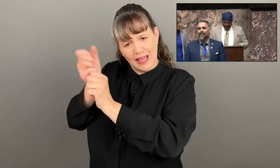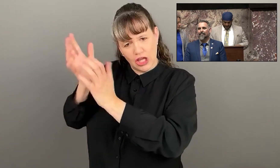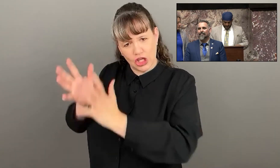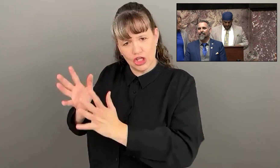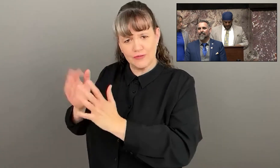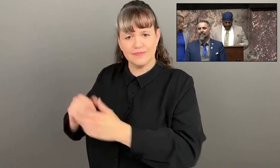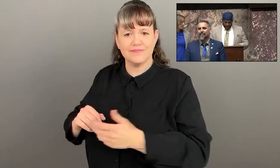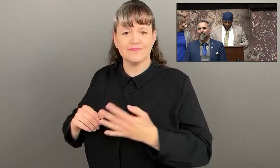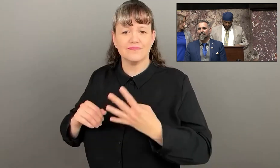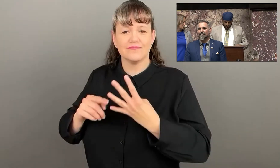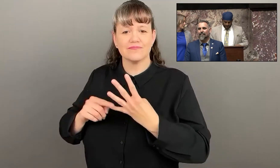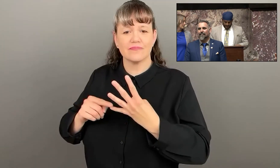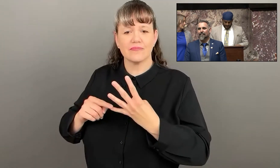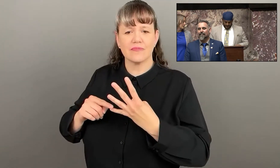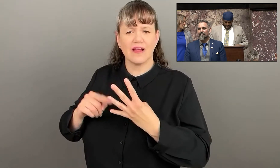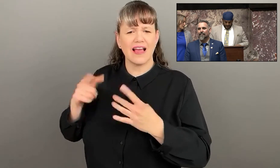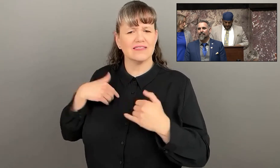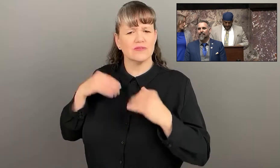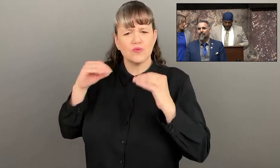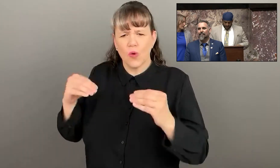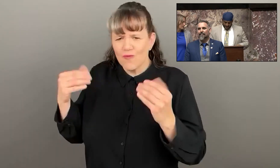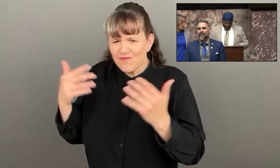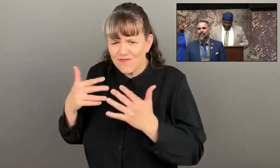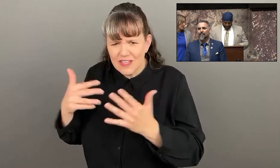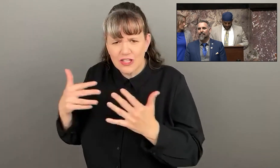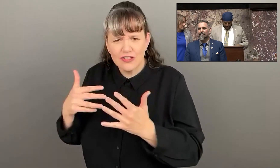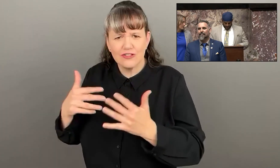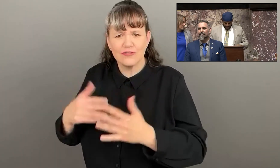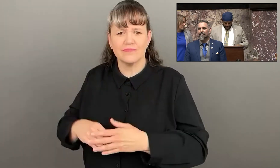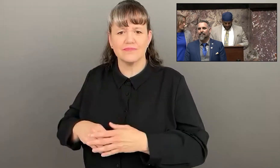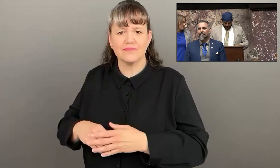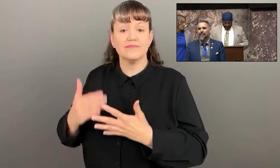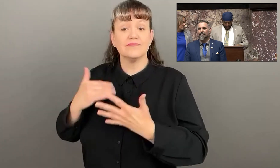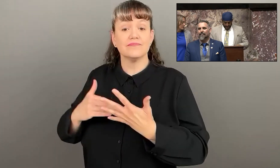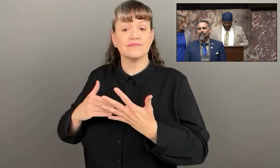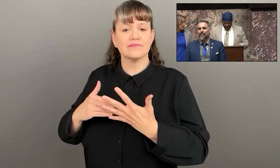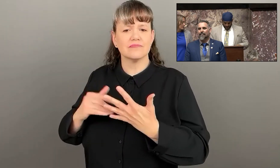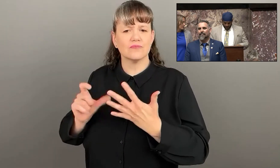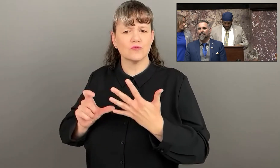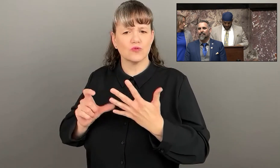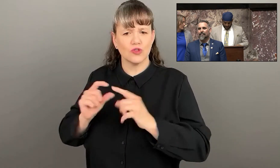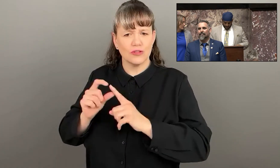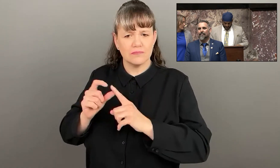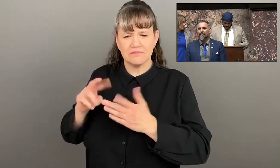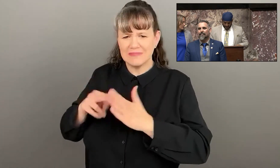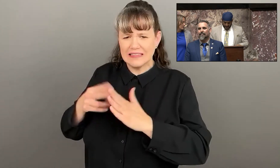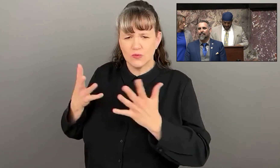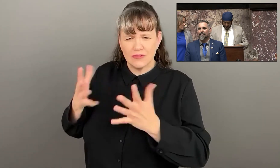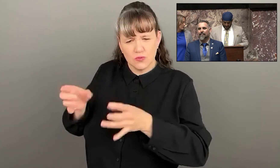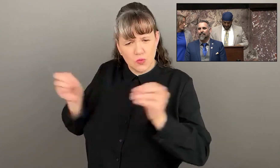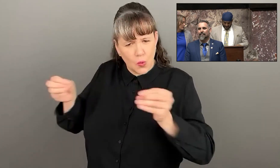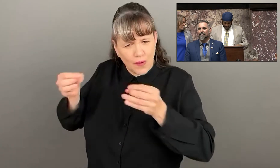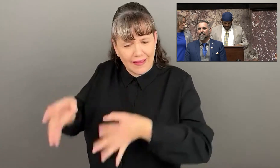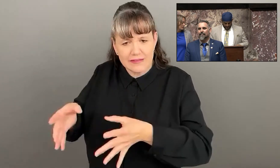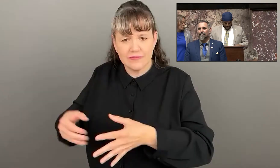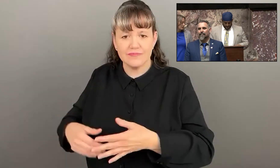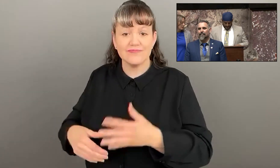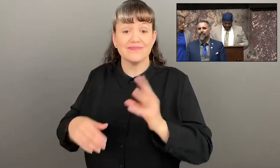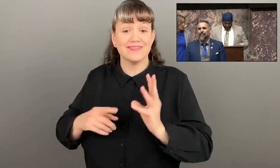without hate. Akal Murt, He never dies. Ajuni, He is beyond birth and